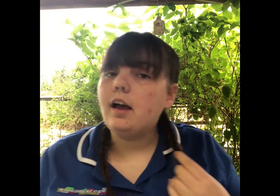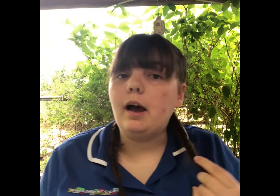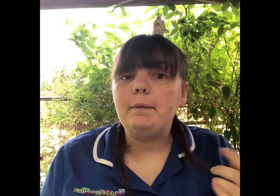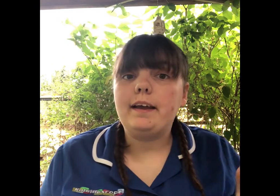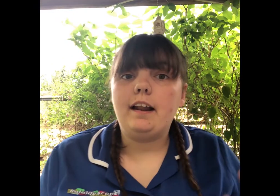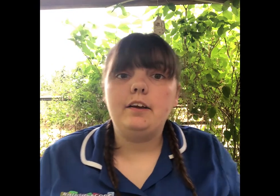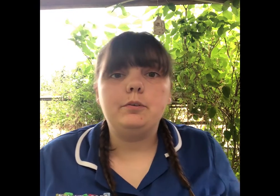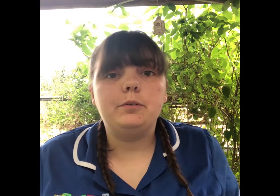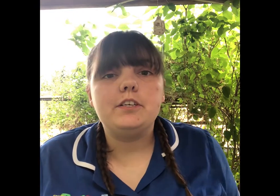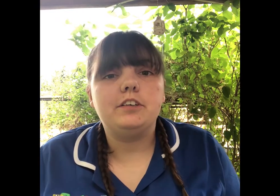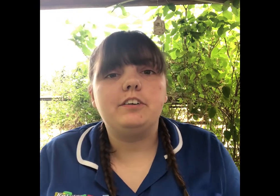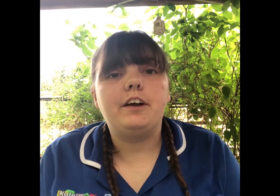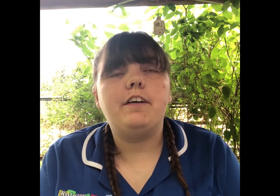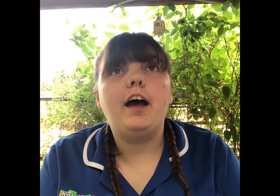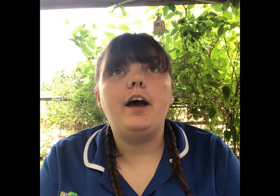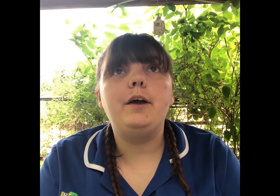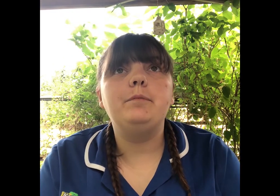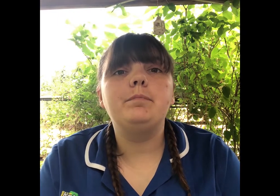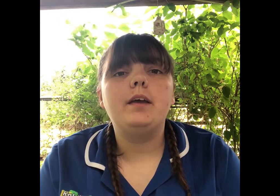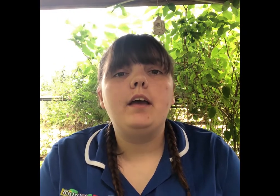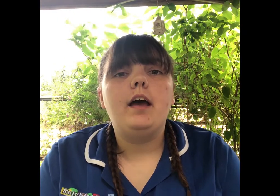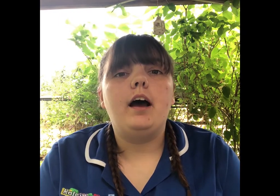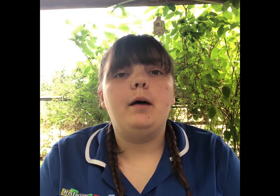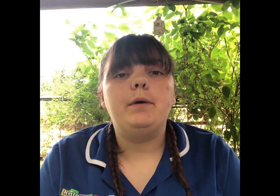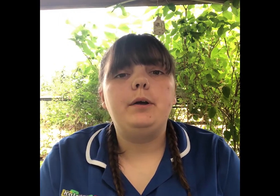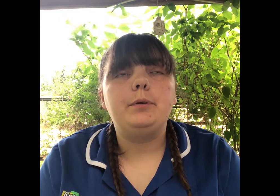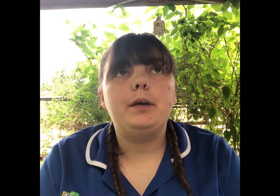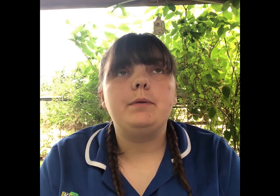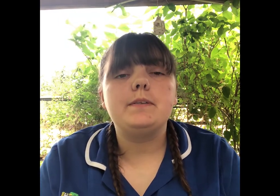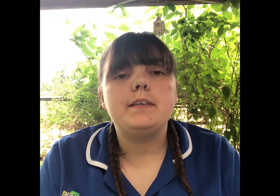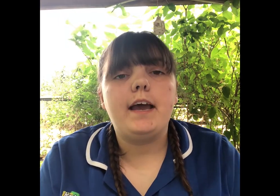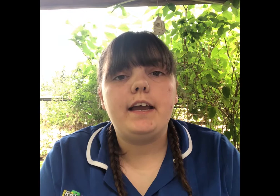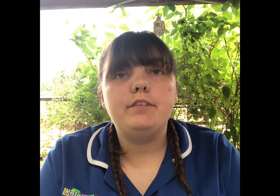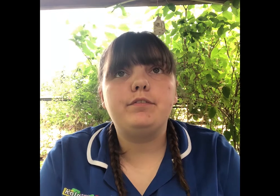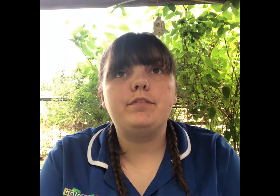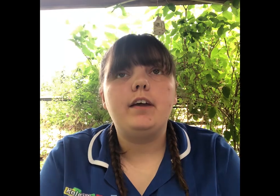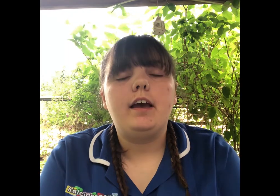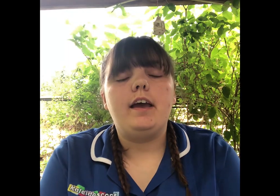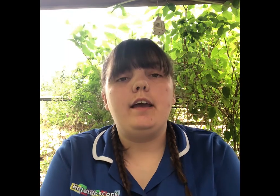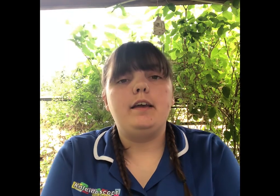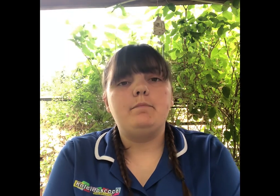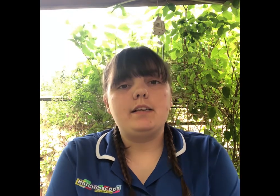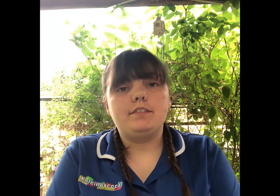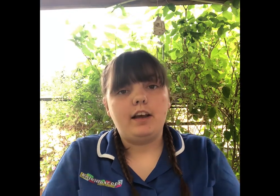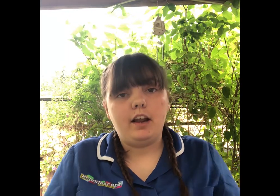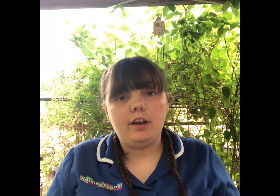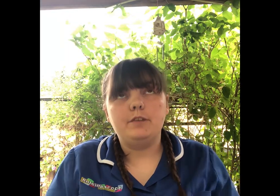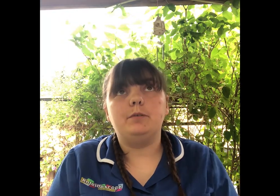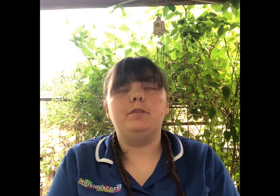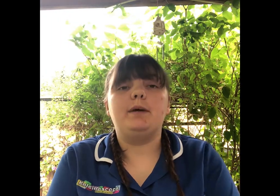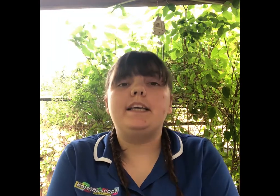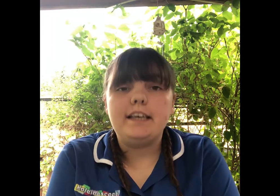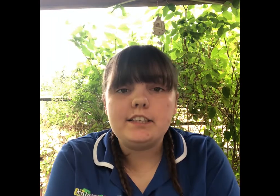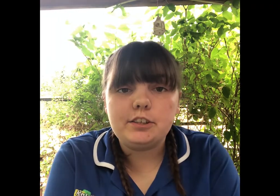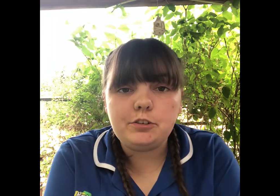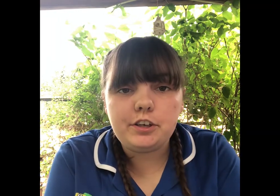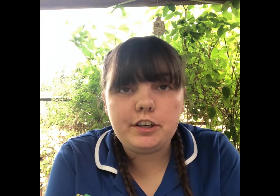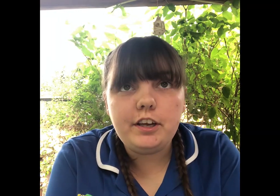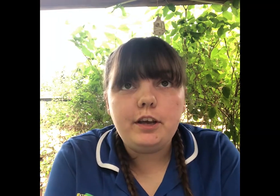A big hello to all the children that are at home. I hope you're keeping safe. A massive hello to all of my key children who